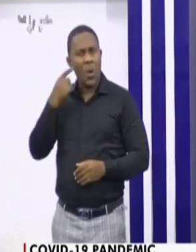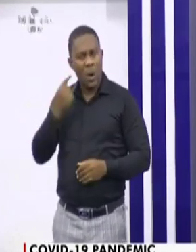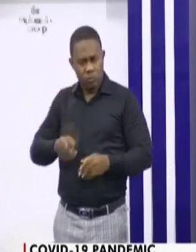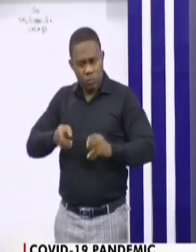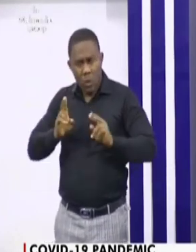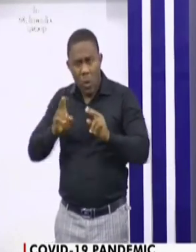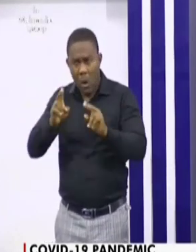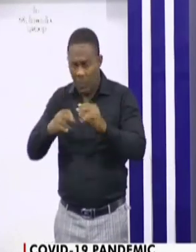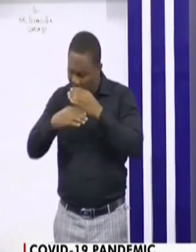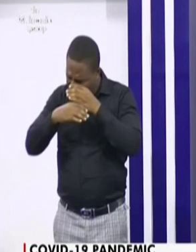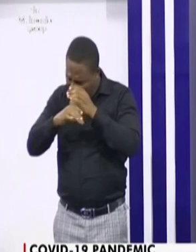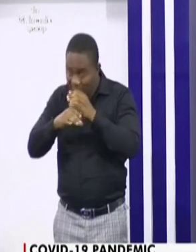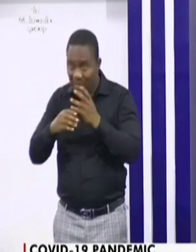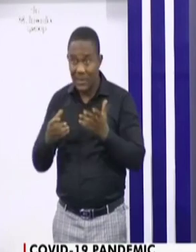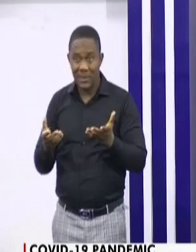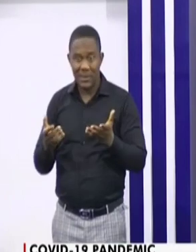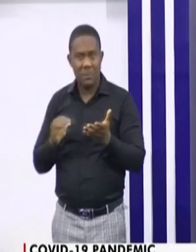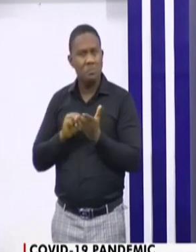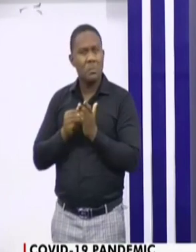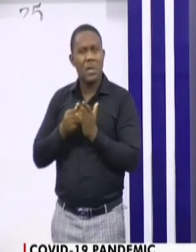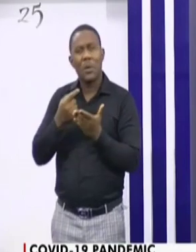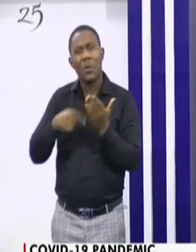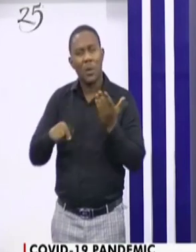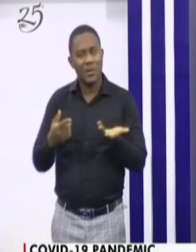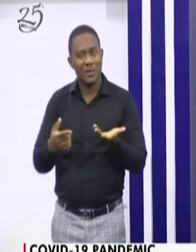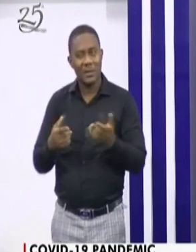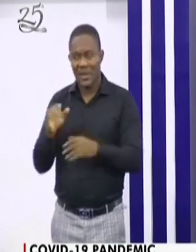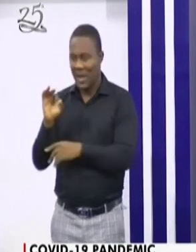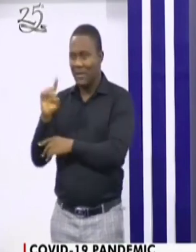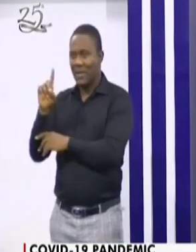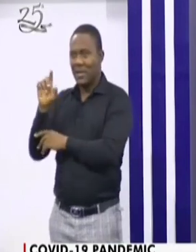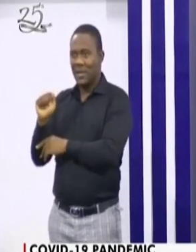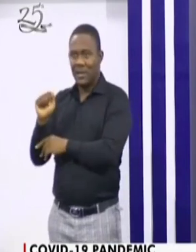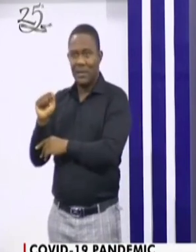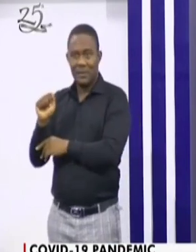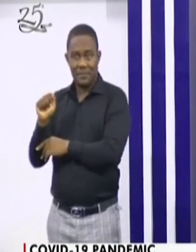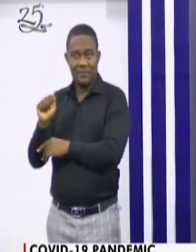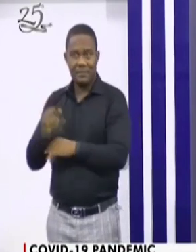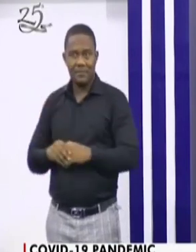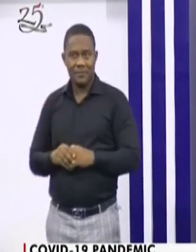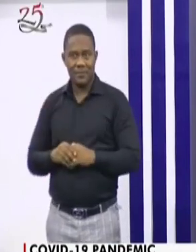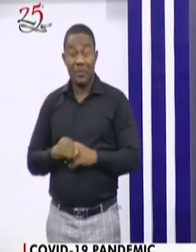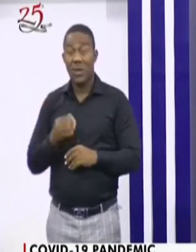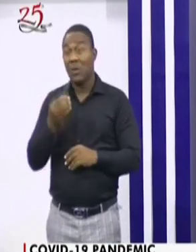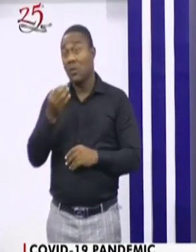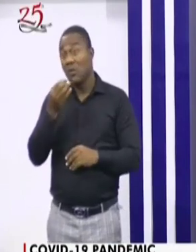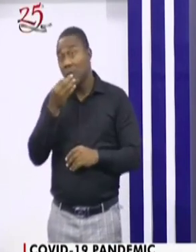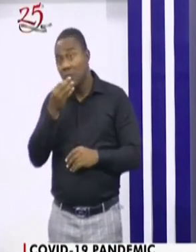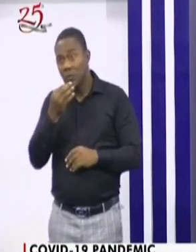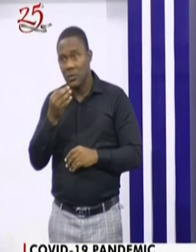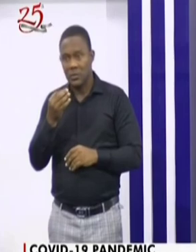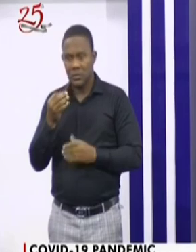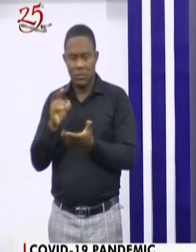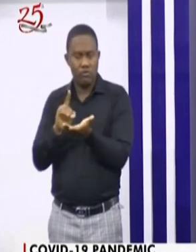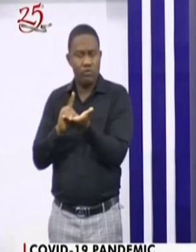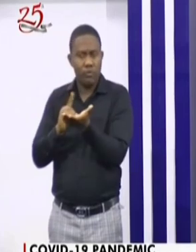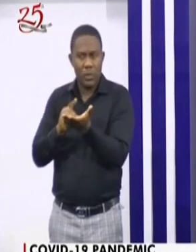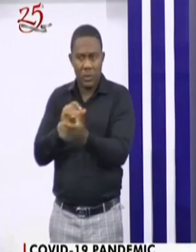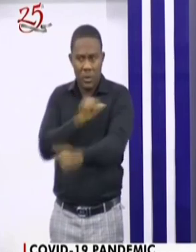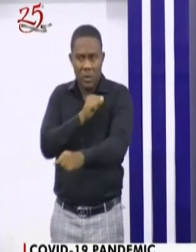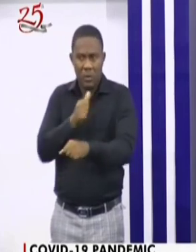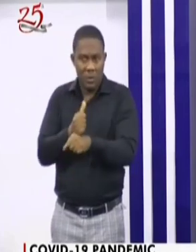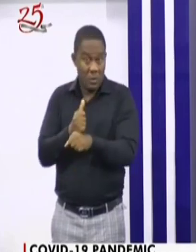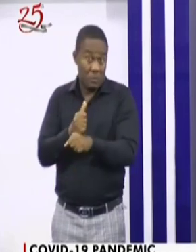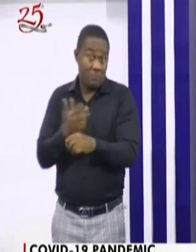tests. And the policy that the FDA, the Food and Drug Authority, has adopted